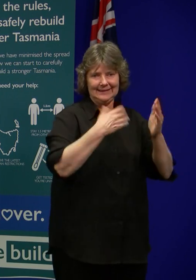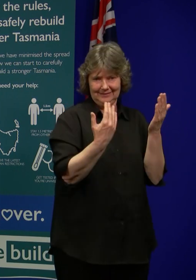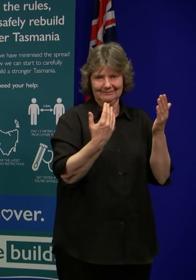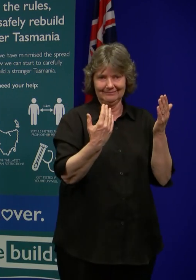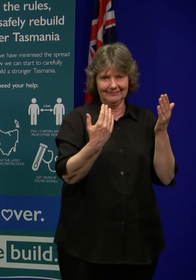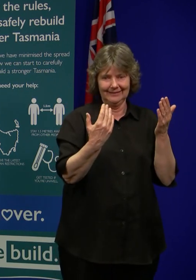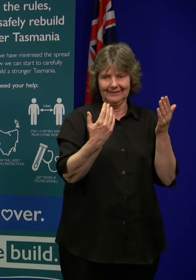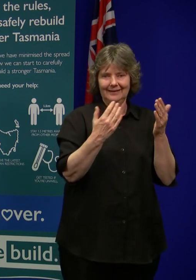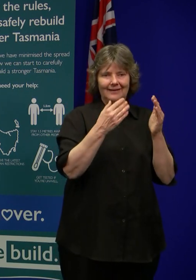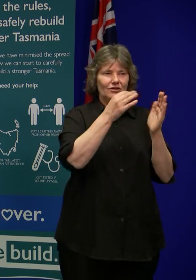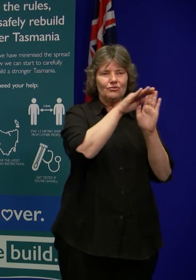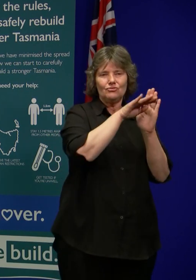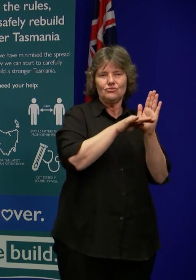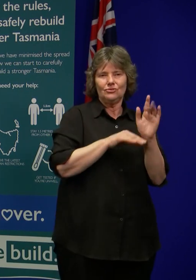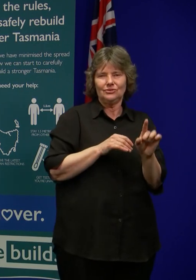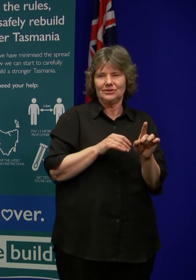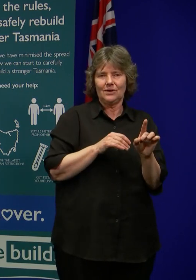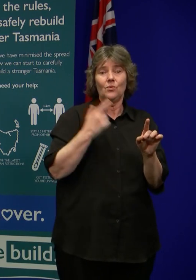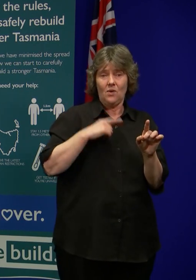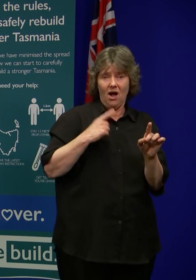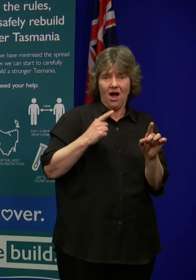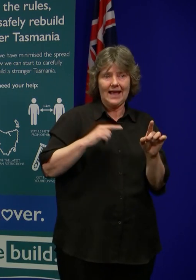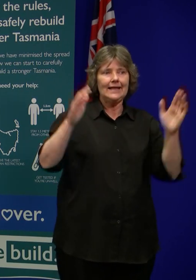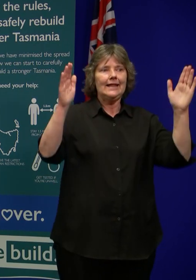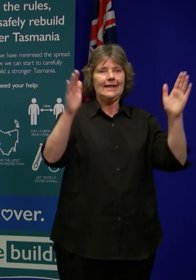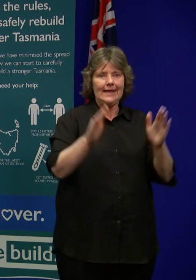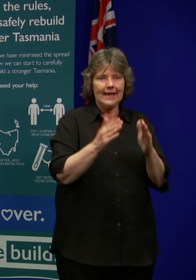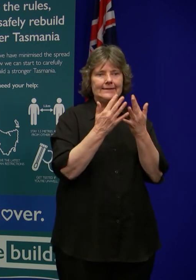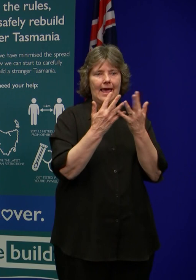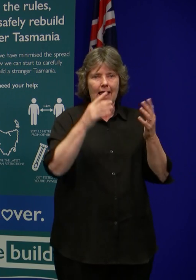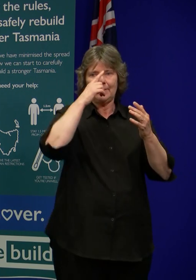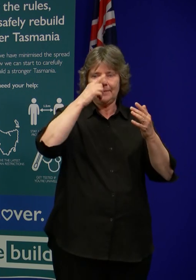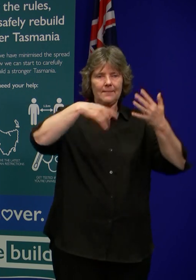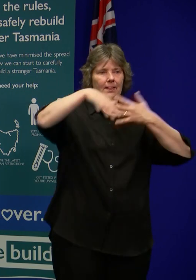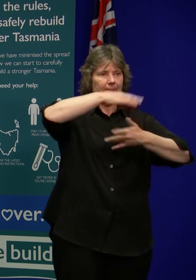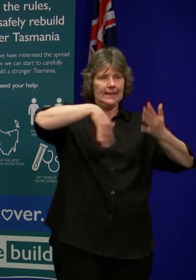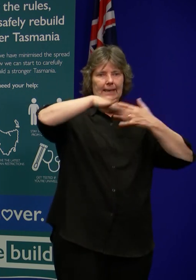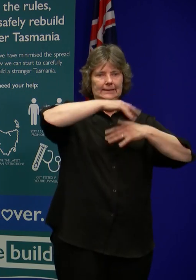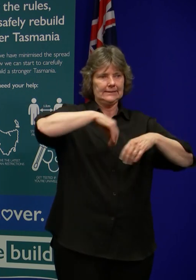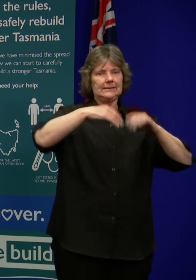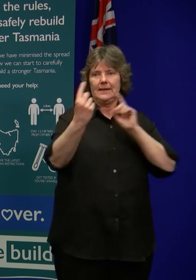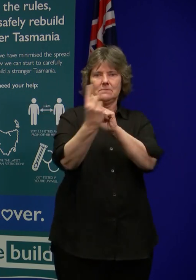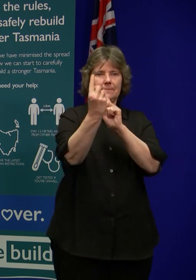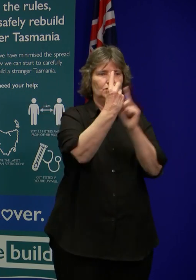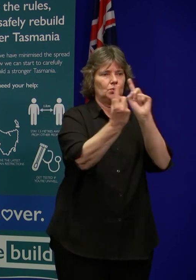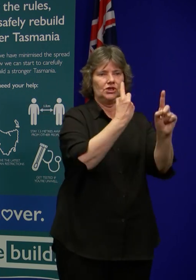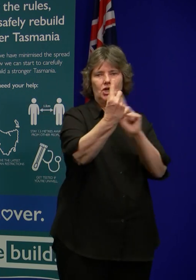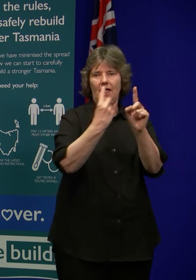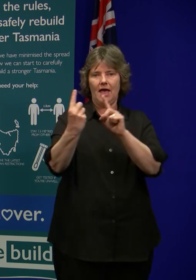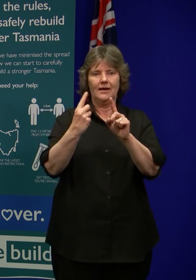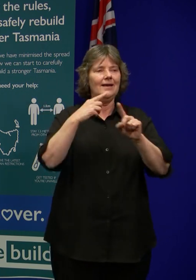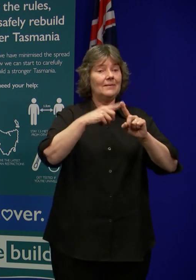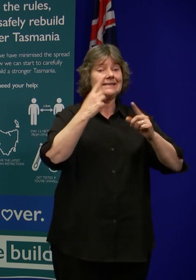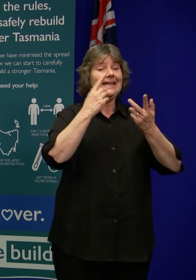all about reducing the number of people who mix and encounter each other, and also about how close they get when they do